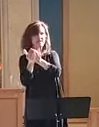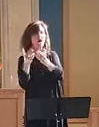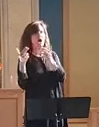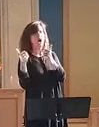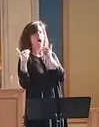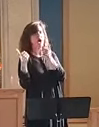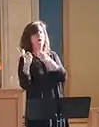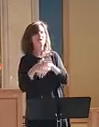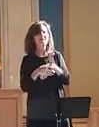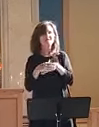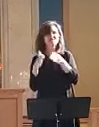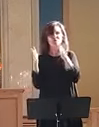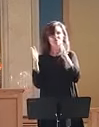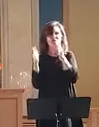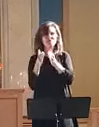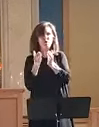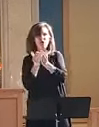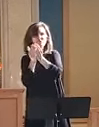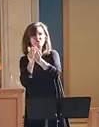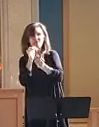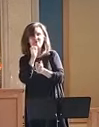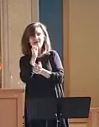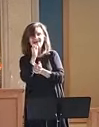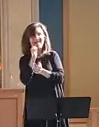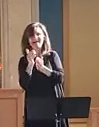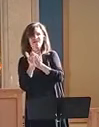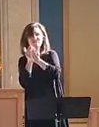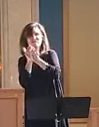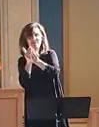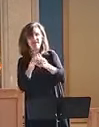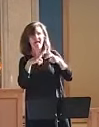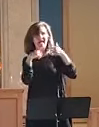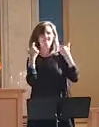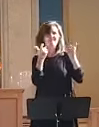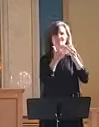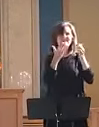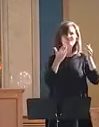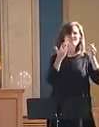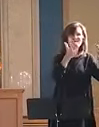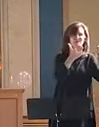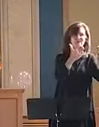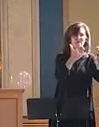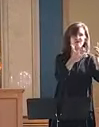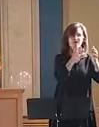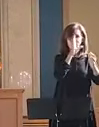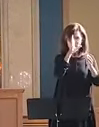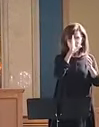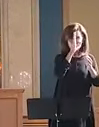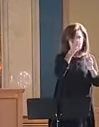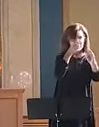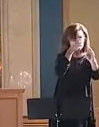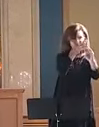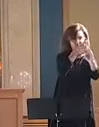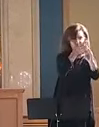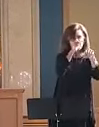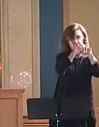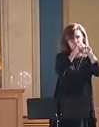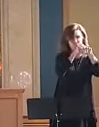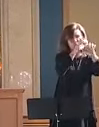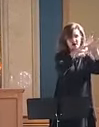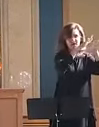The small ship was a lighthouse, and the USS Big Naval Ship, for all its fuming, was headed straight for the rocky